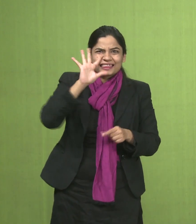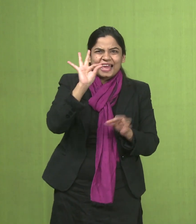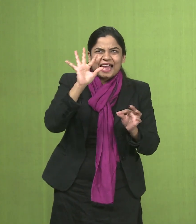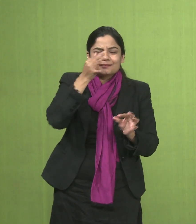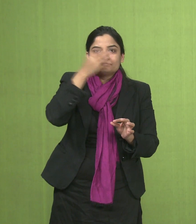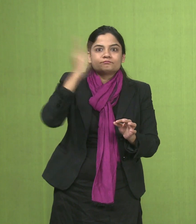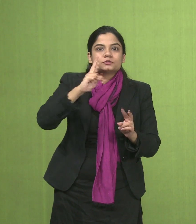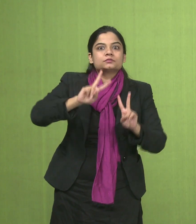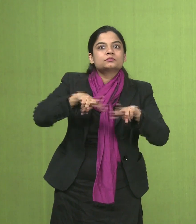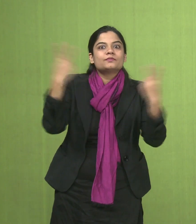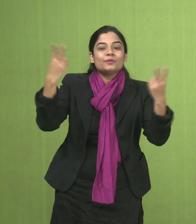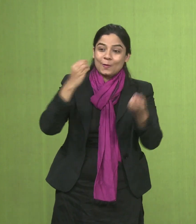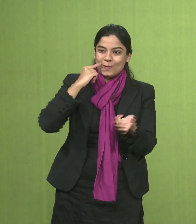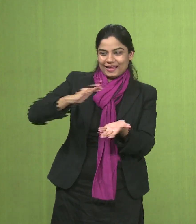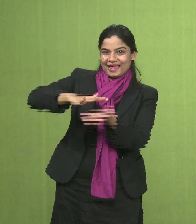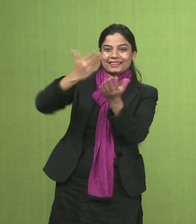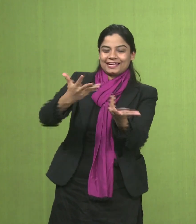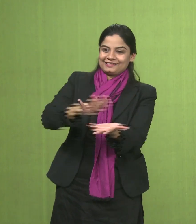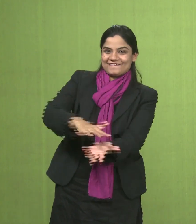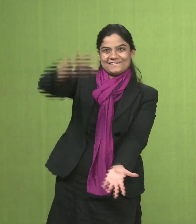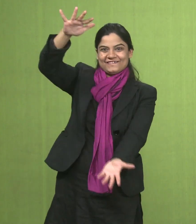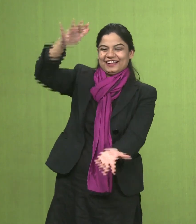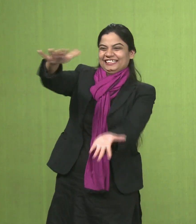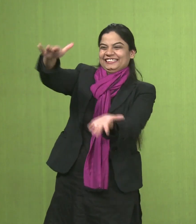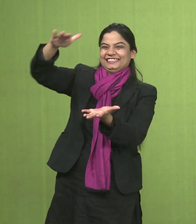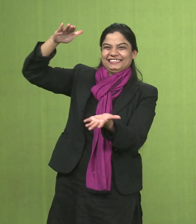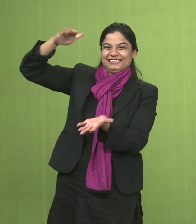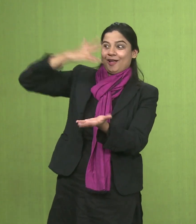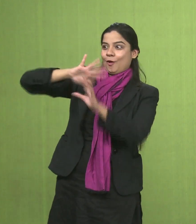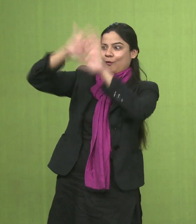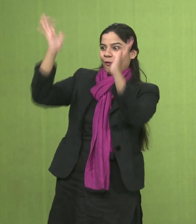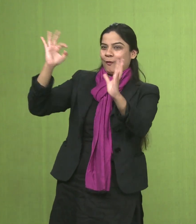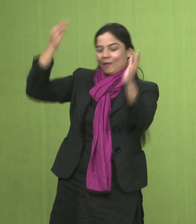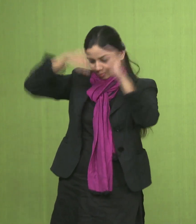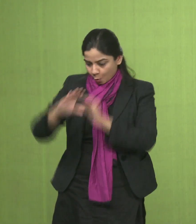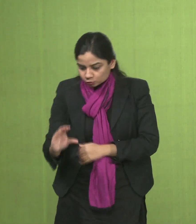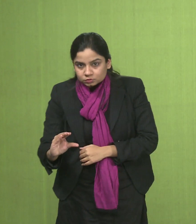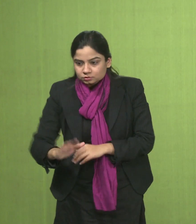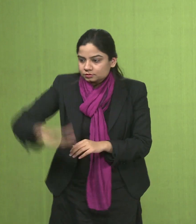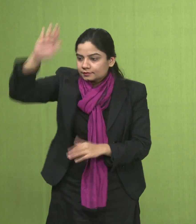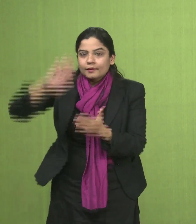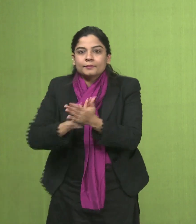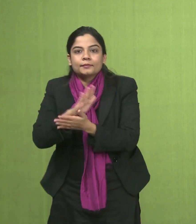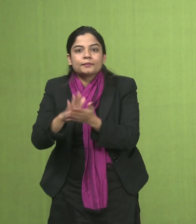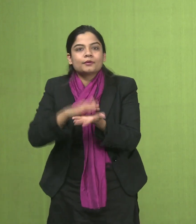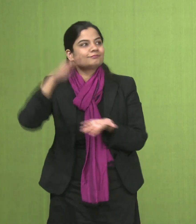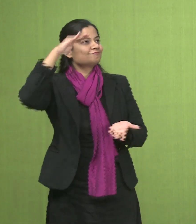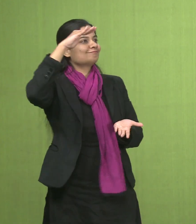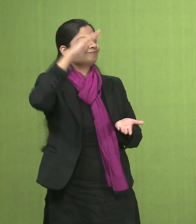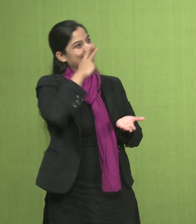And also for oils, sometimes the oils are also adulterated. It looks like the oil is a lot, they